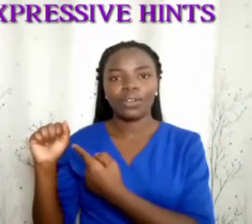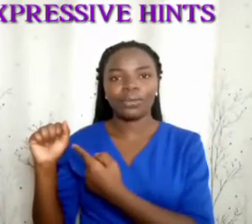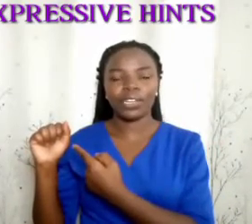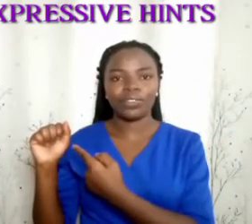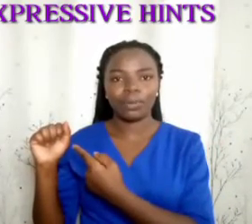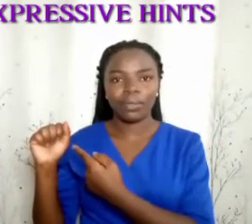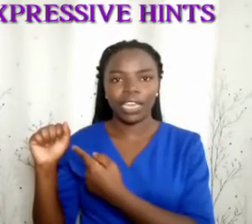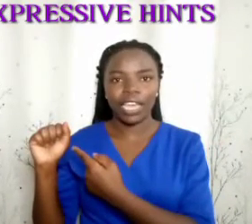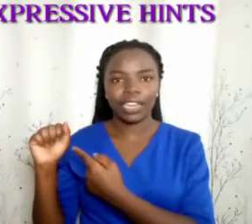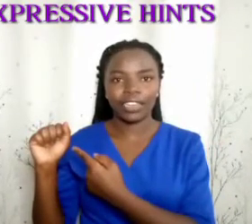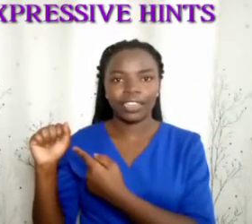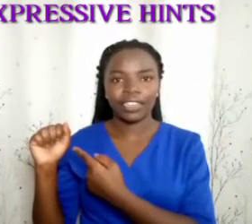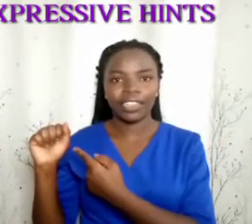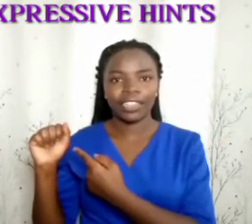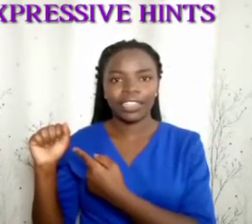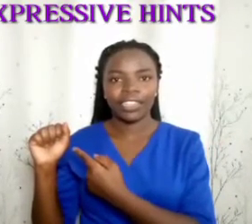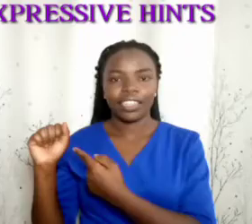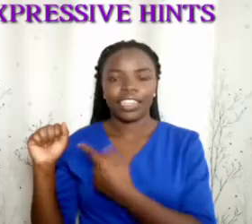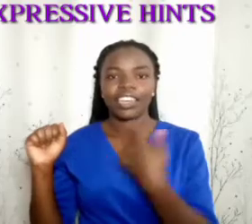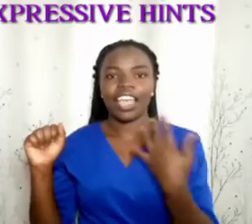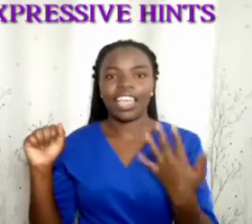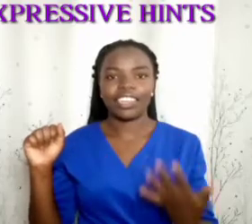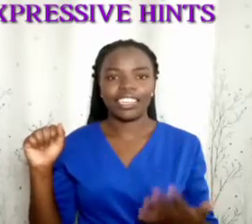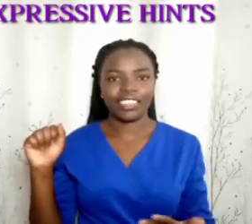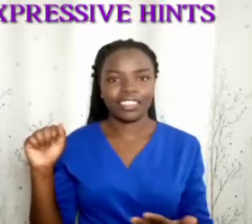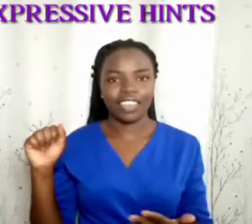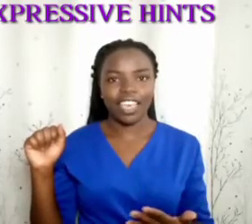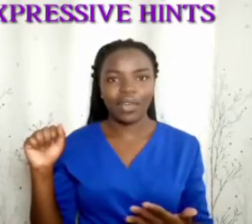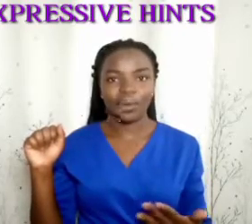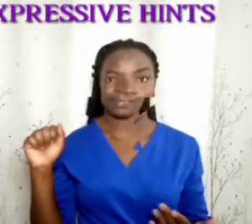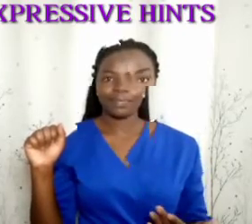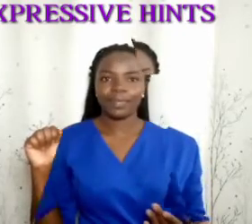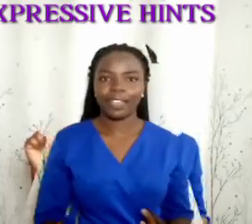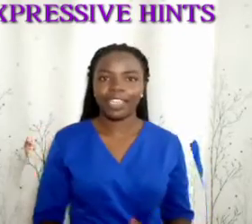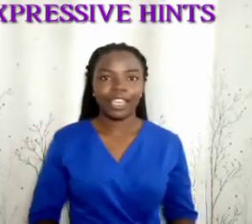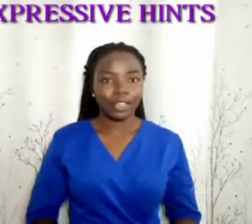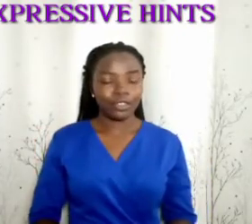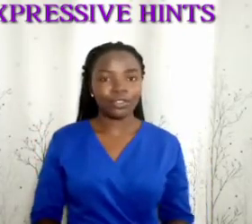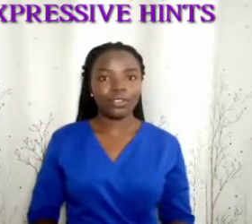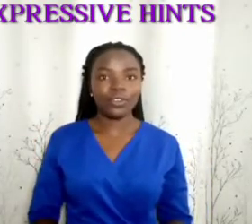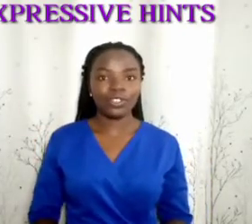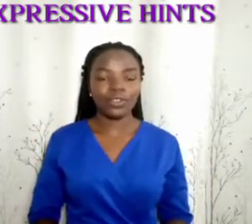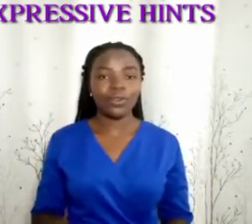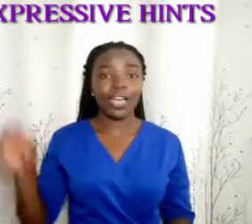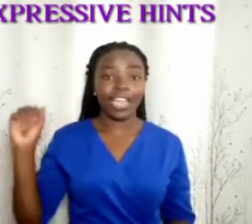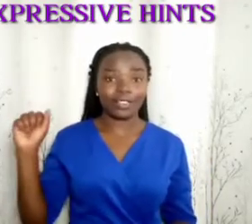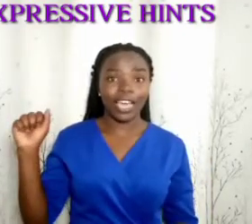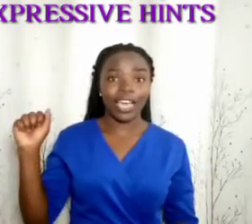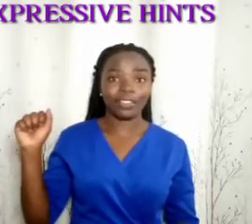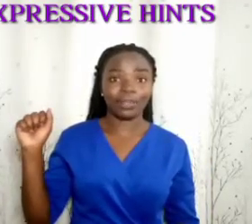read from the hand in an easier way. You should not look at your hands when